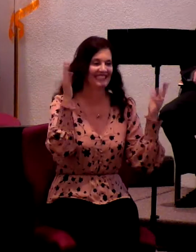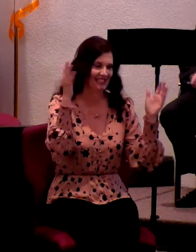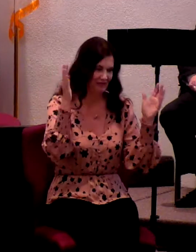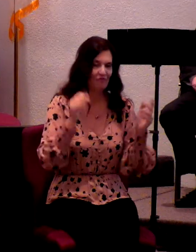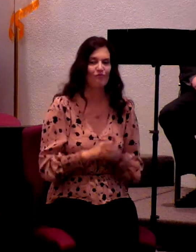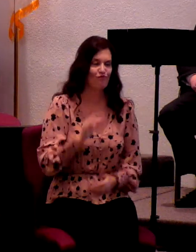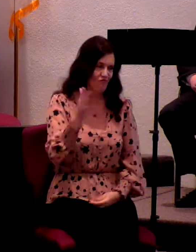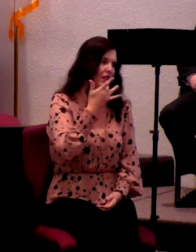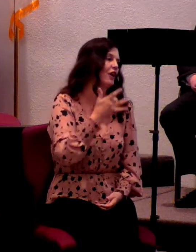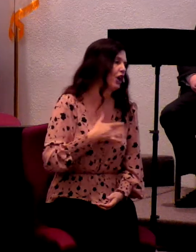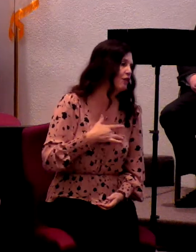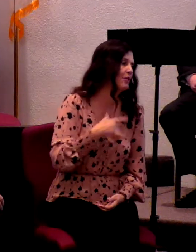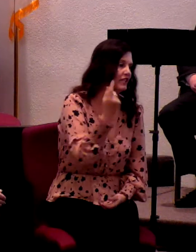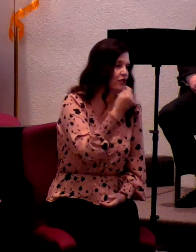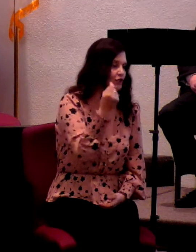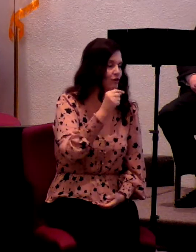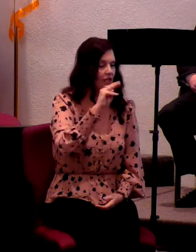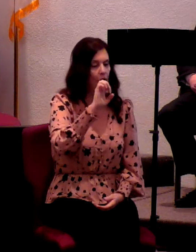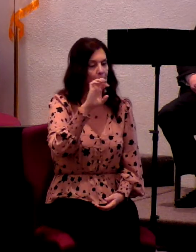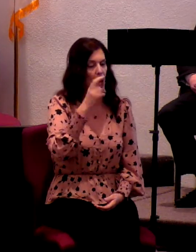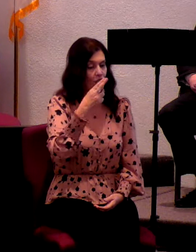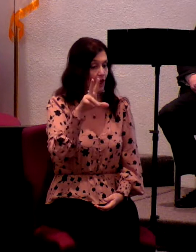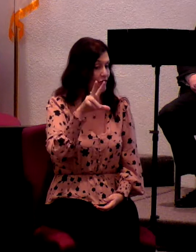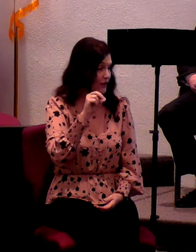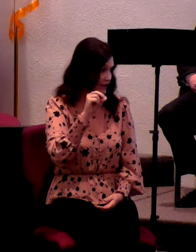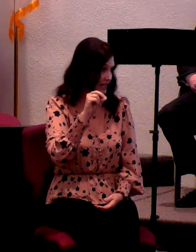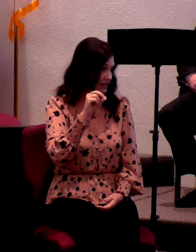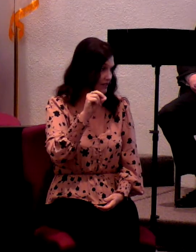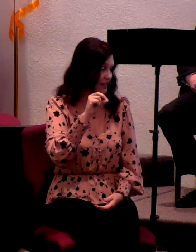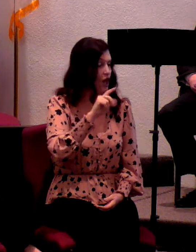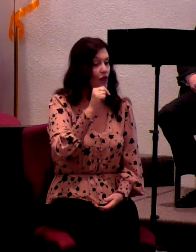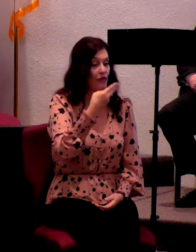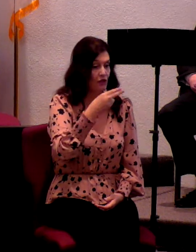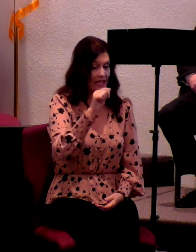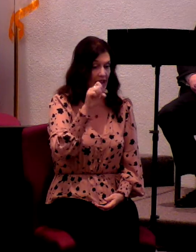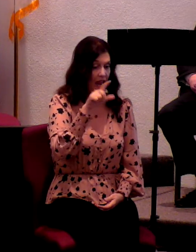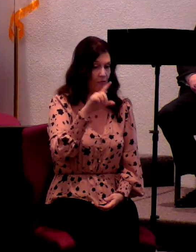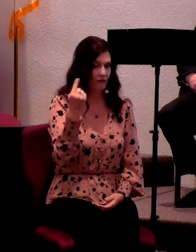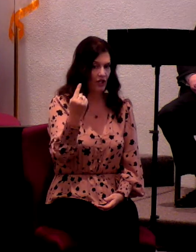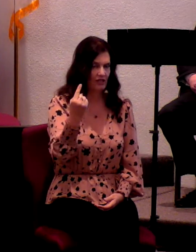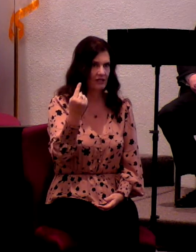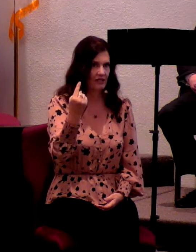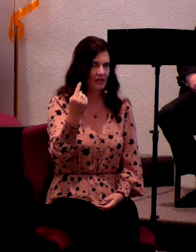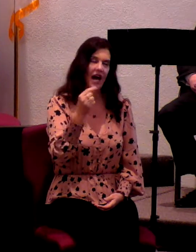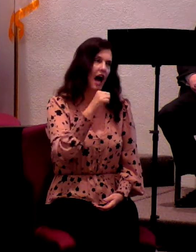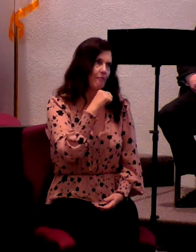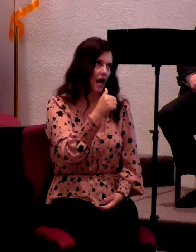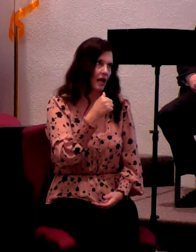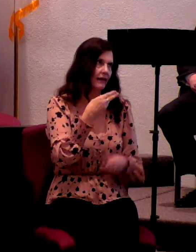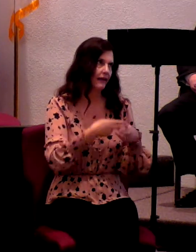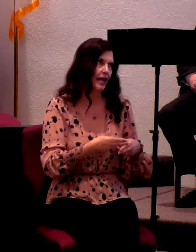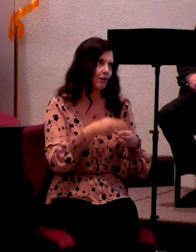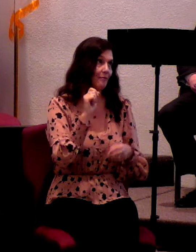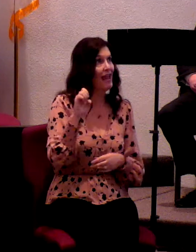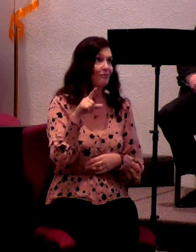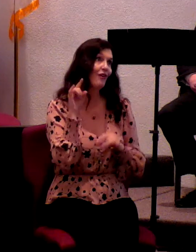Her birthday is on Tuesday, March 30th. On Thursday, April 1st, we've got I'm not going to call them April Fools. I'm just going to say we have